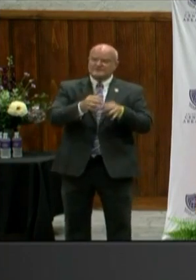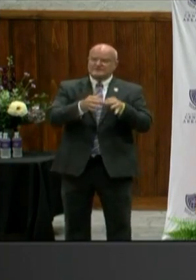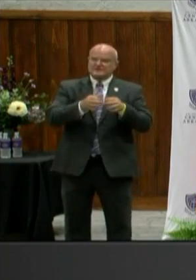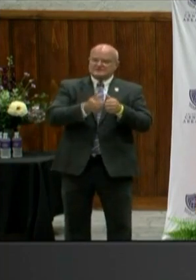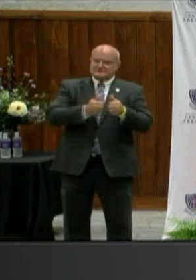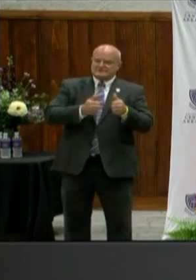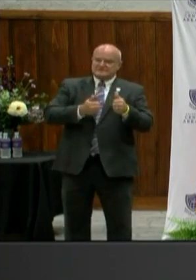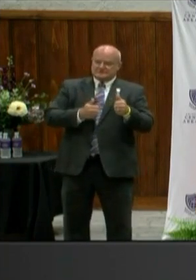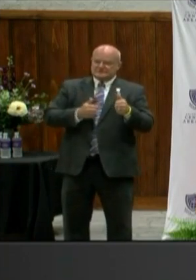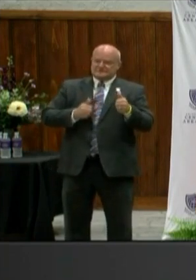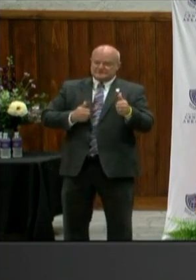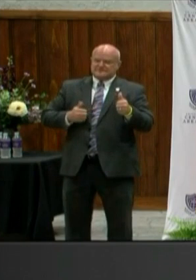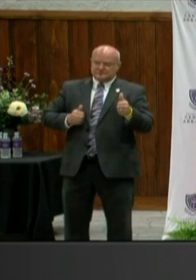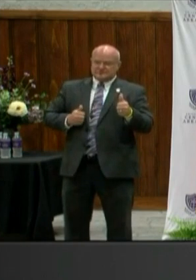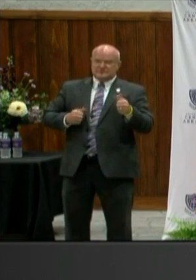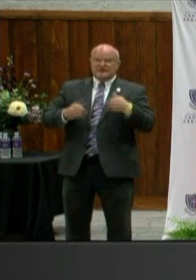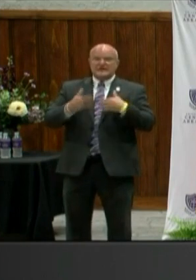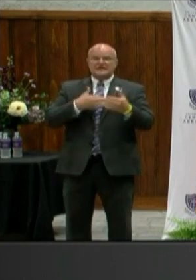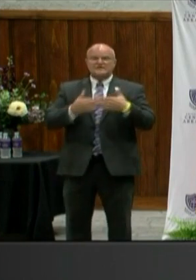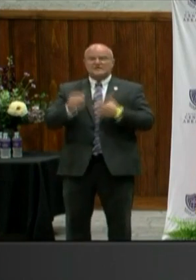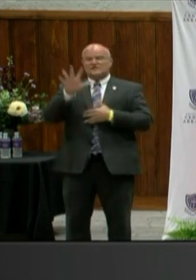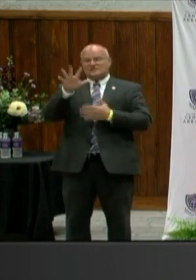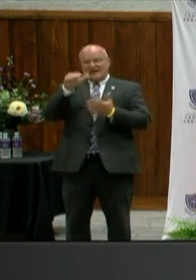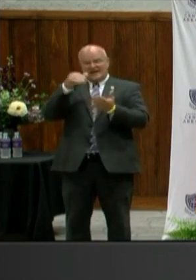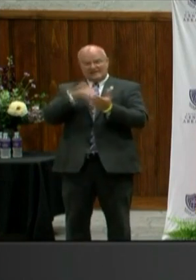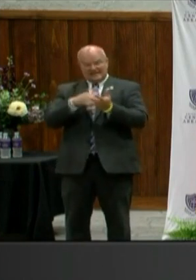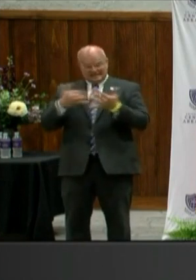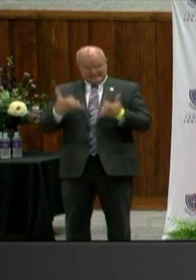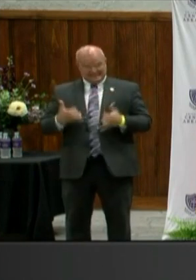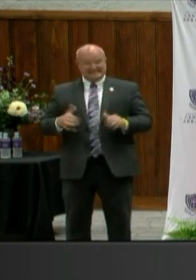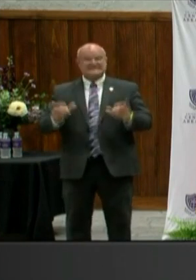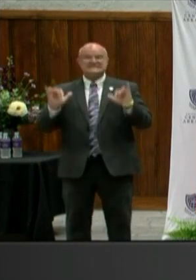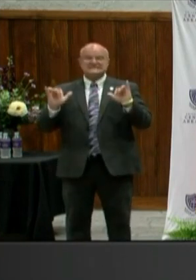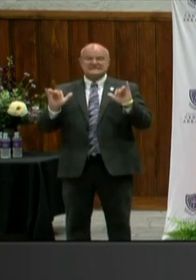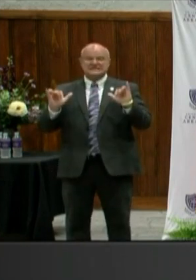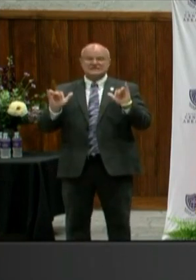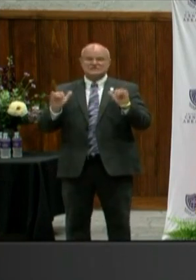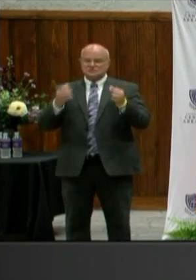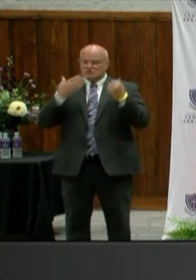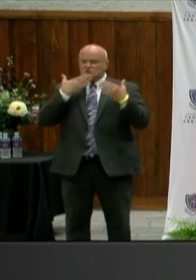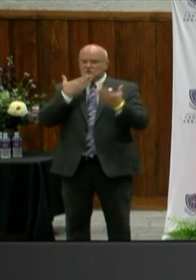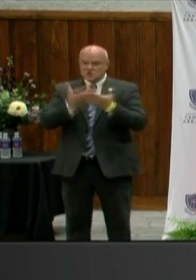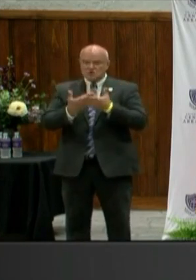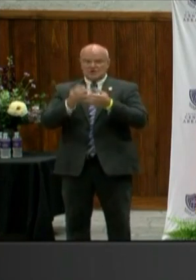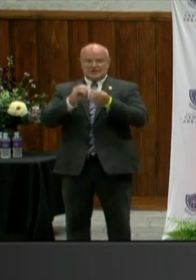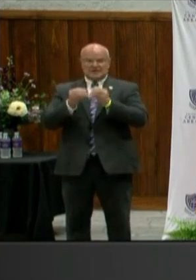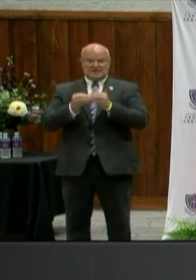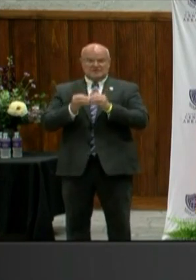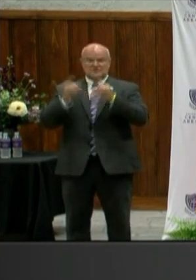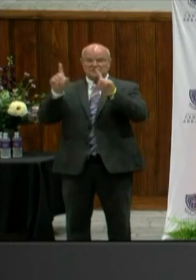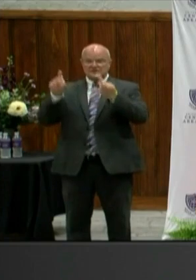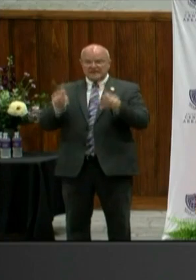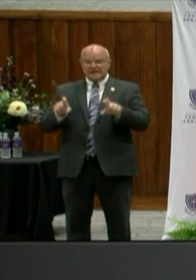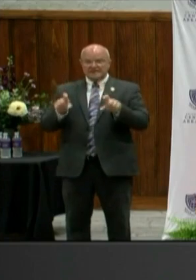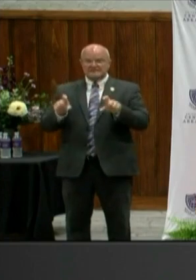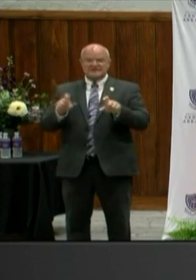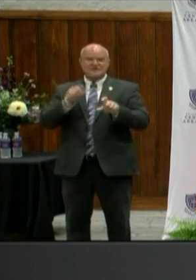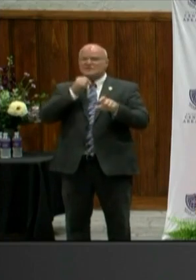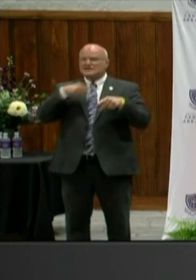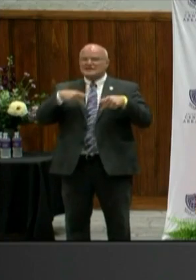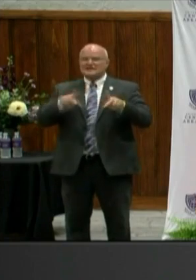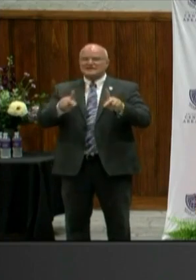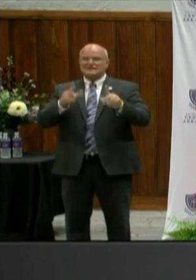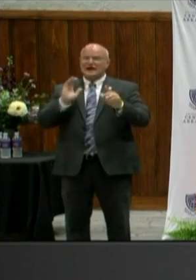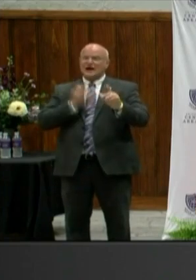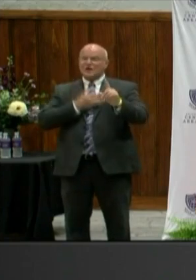on the number that's coming in. Even though 5,000 is still a very strong number of tests, it doesn't allow us to get to